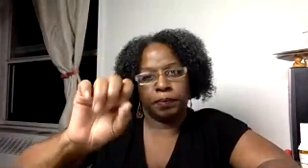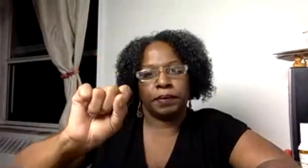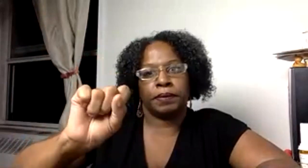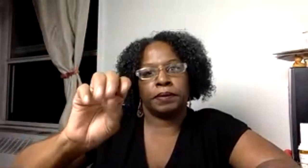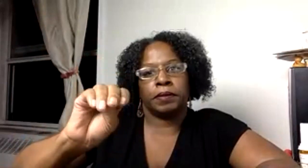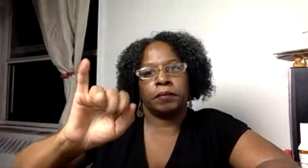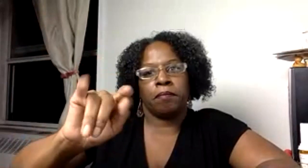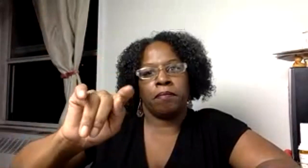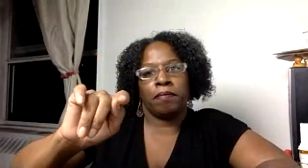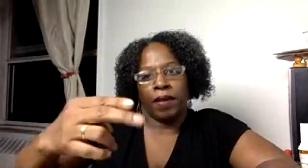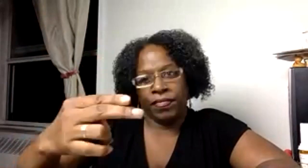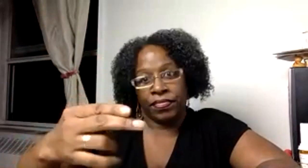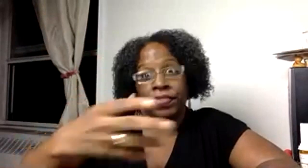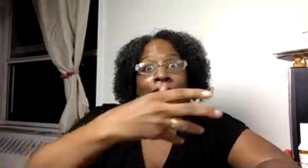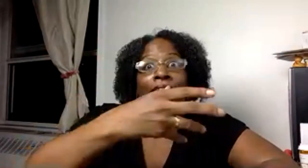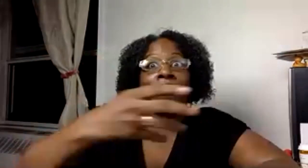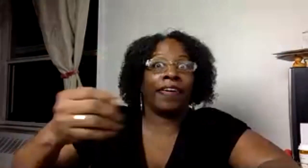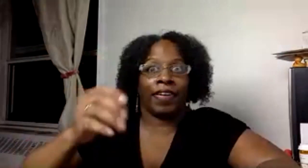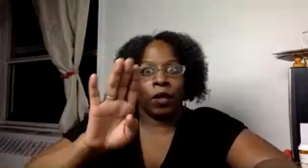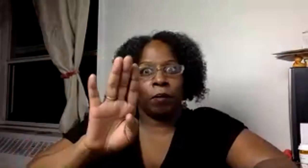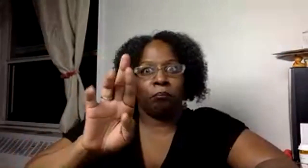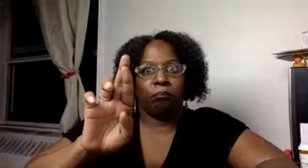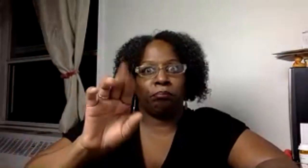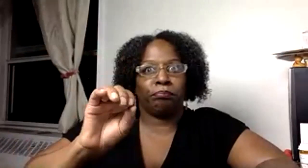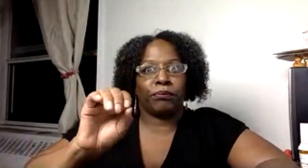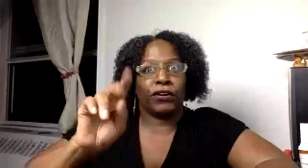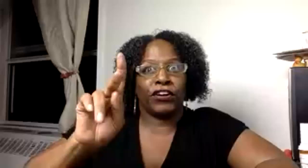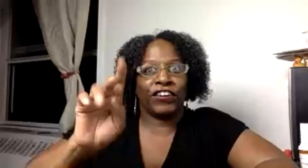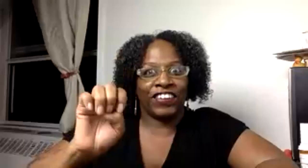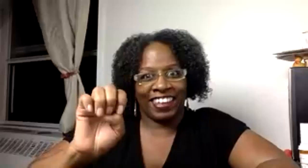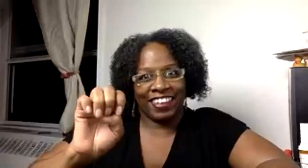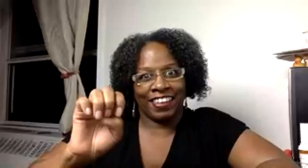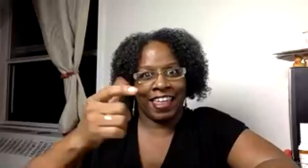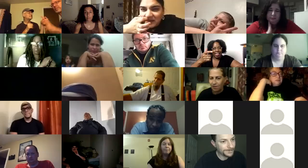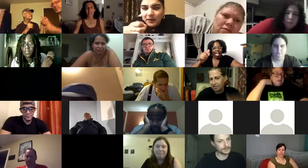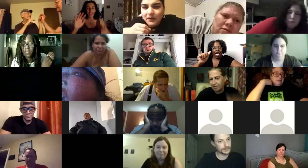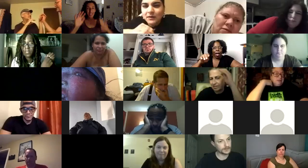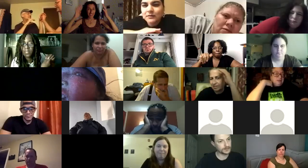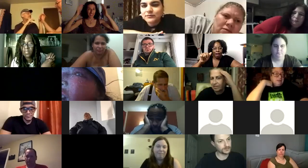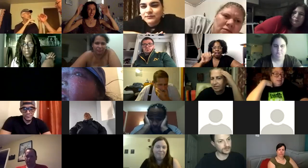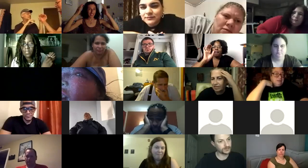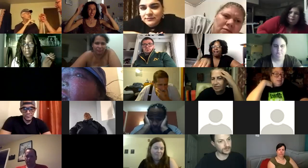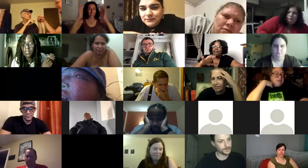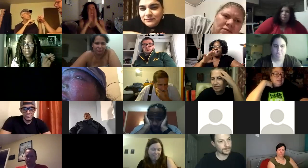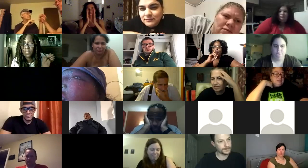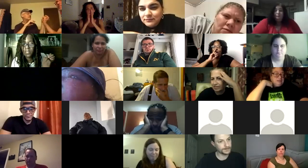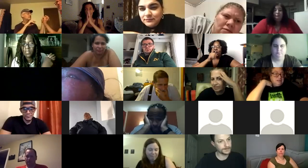Our voice interpreters were Tim Smith and Brooke Gamma.